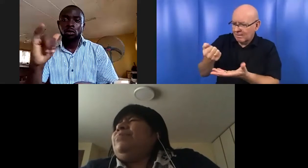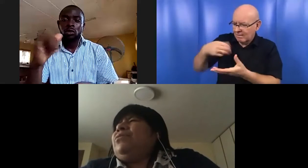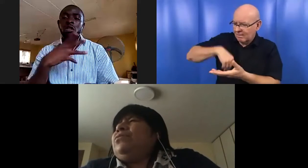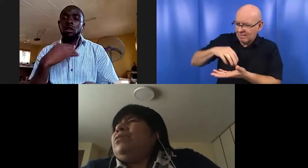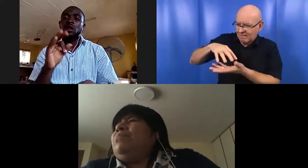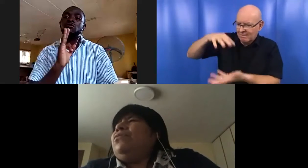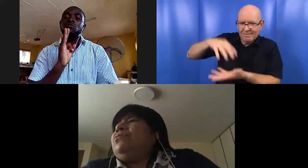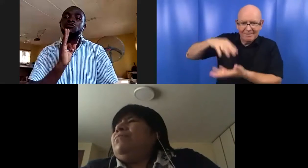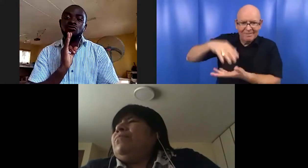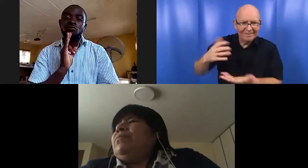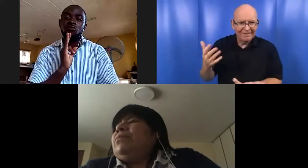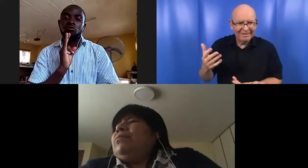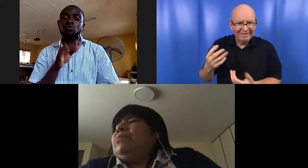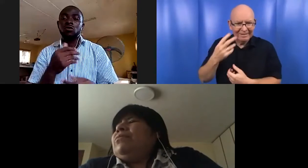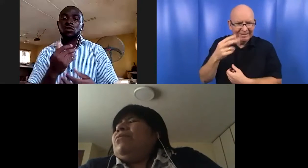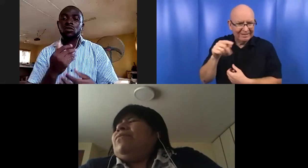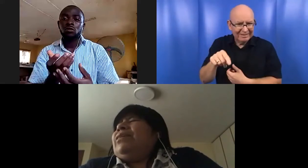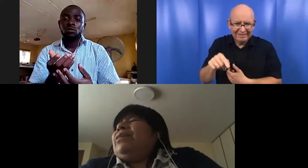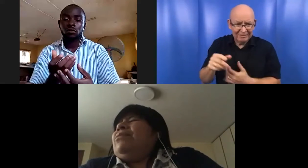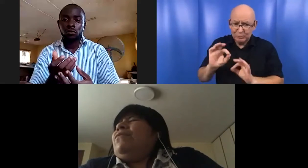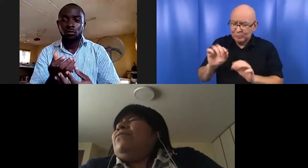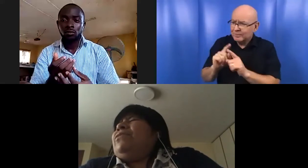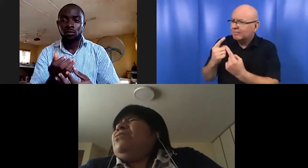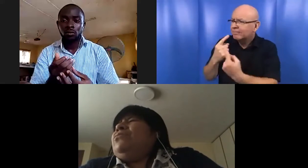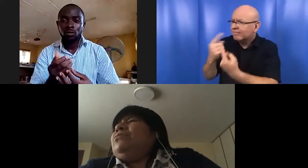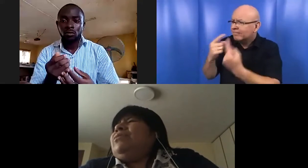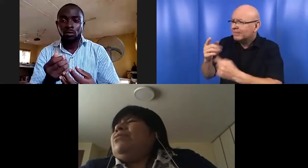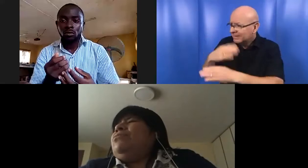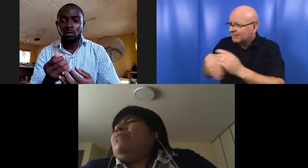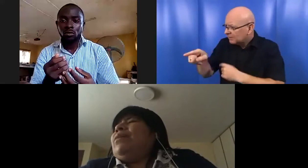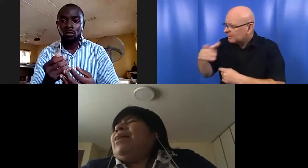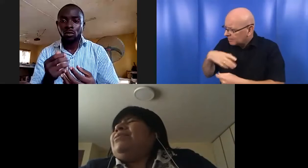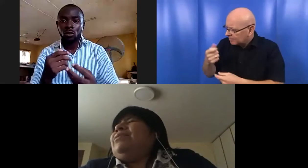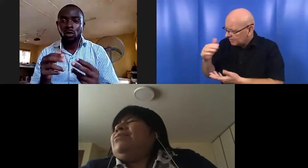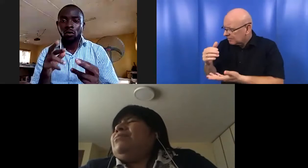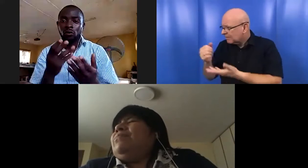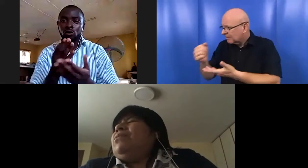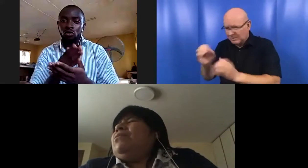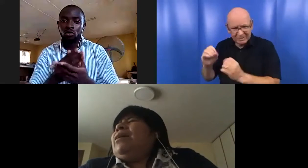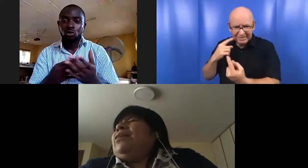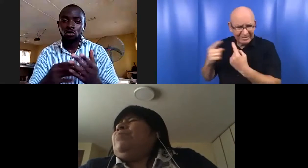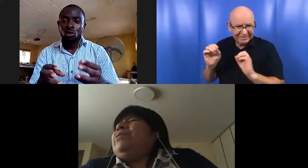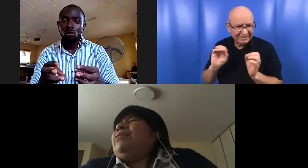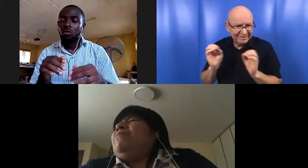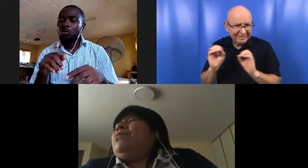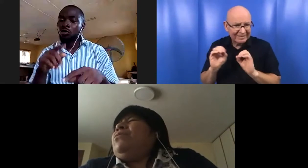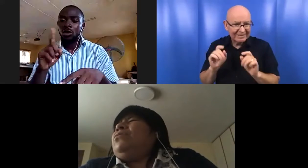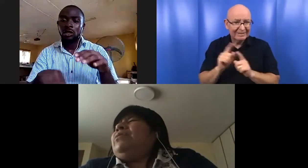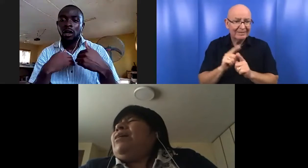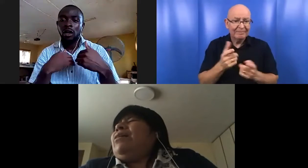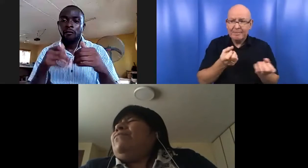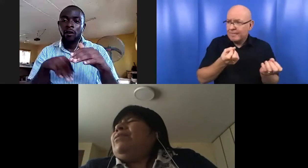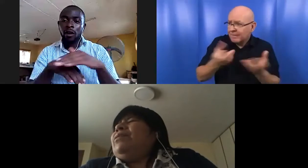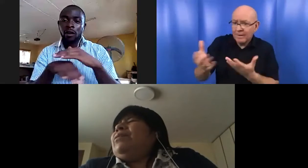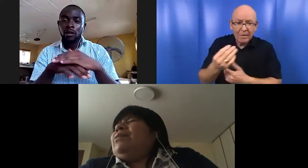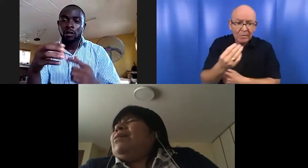disabilities, because in most of the regions, they do not access, especially because they